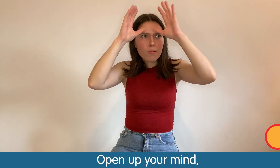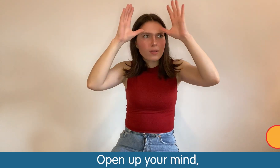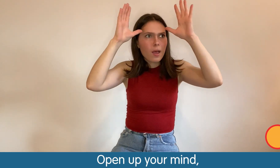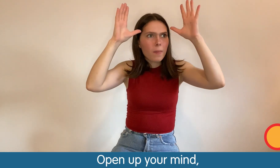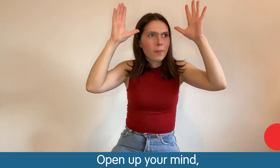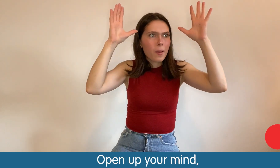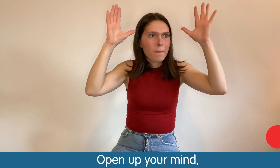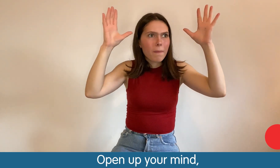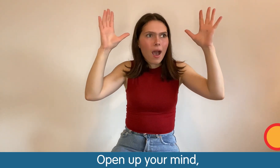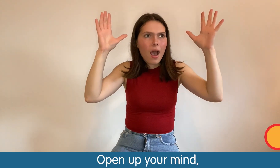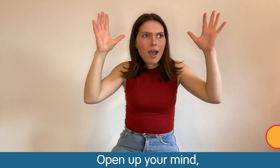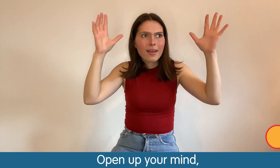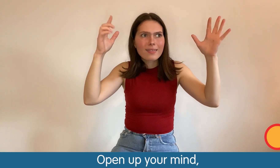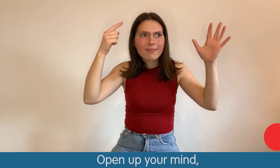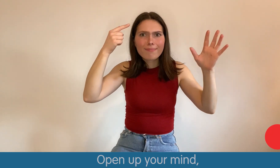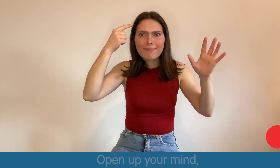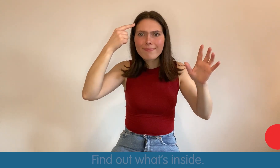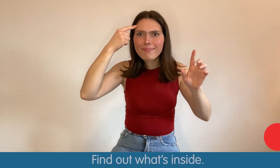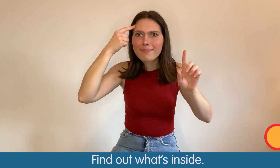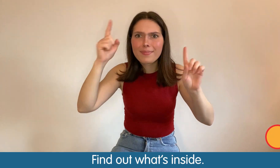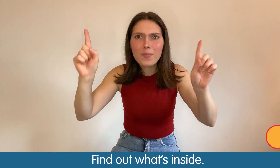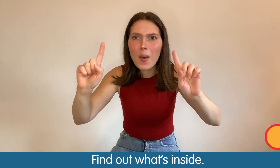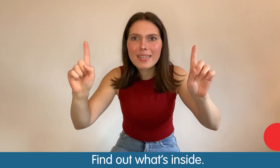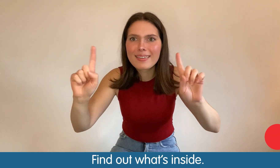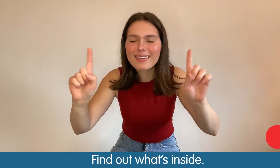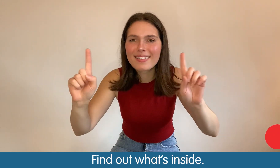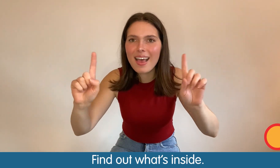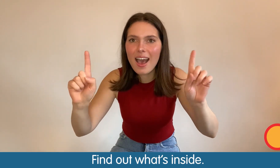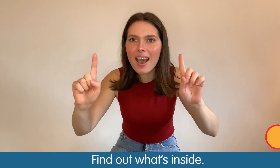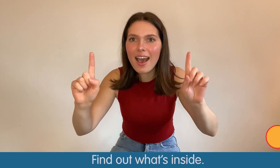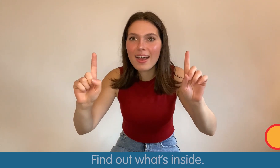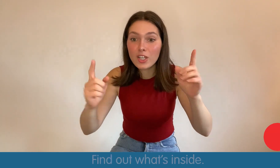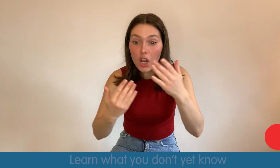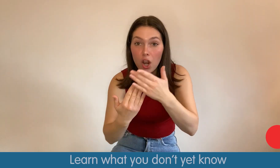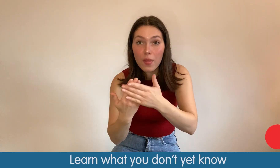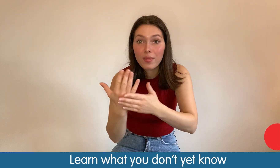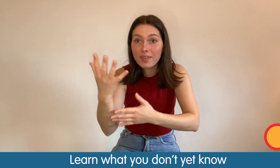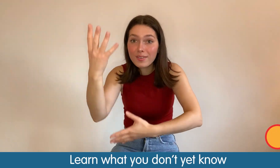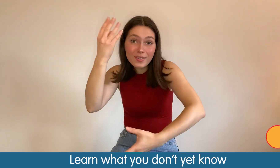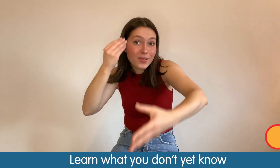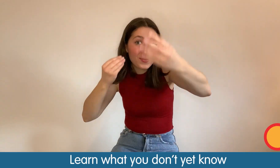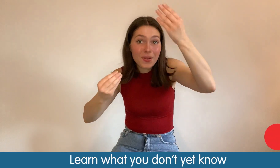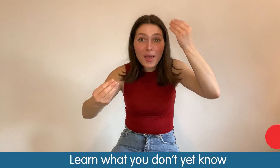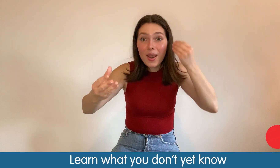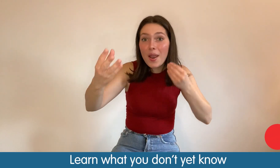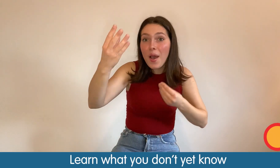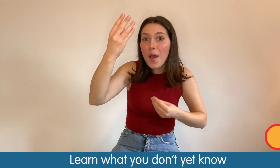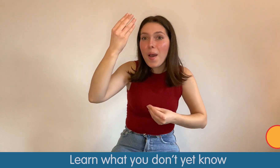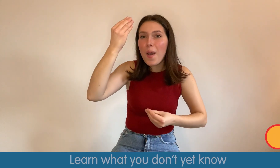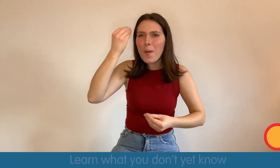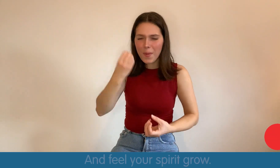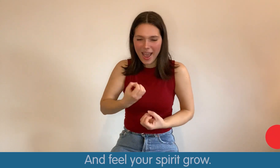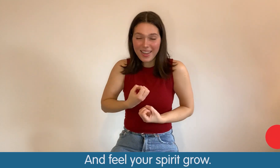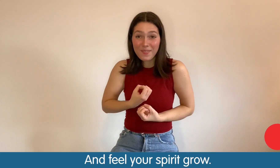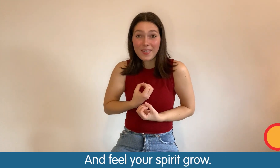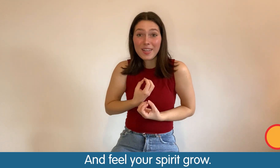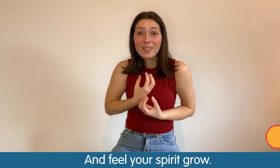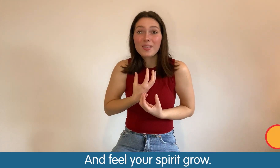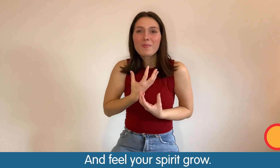Open up your mind, find out what's inside. Learn what you don't yet know, and feel your